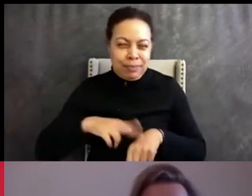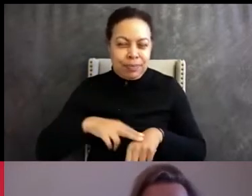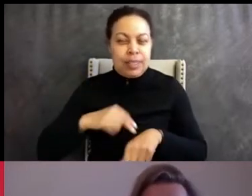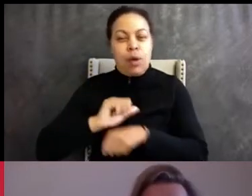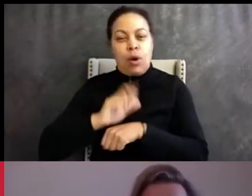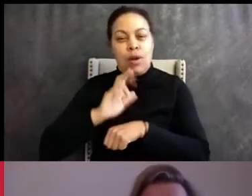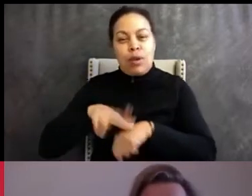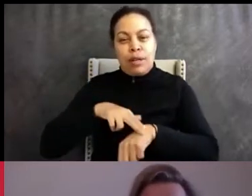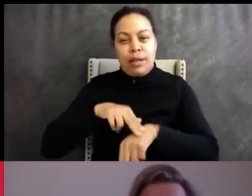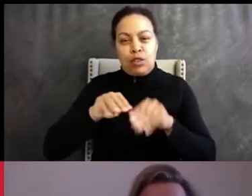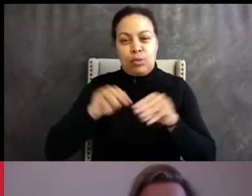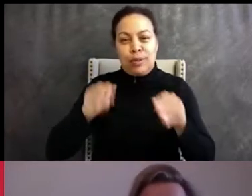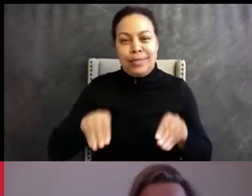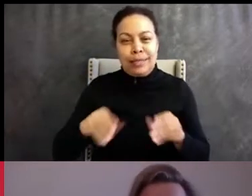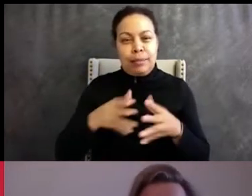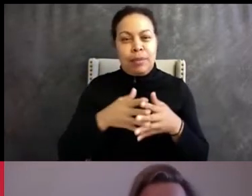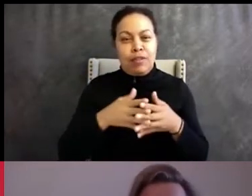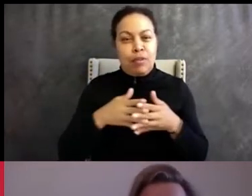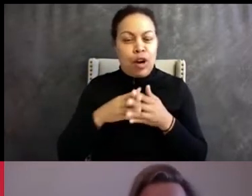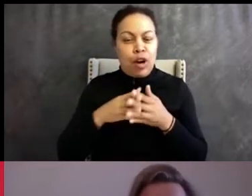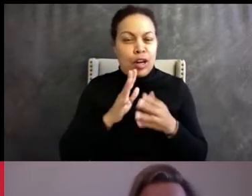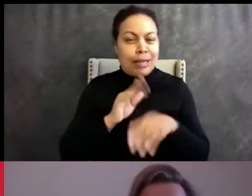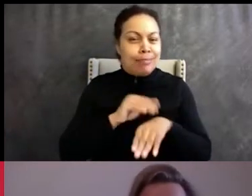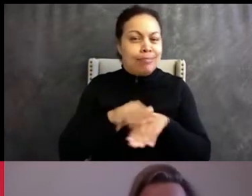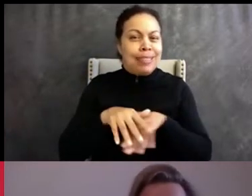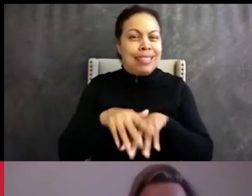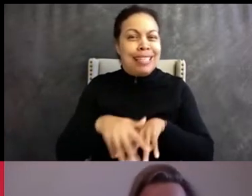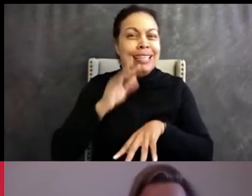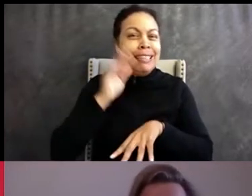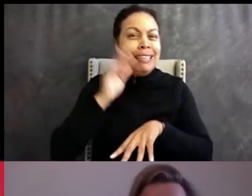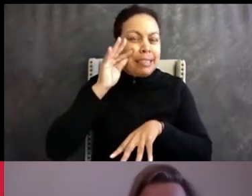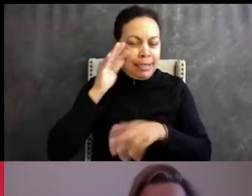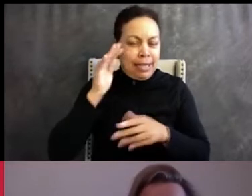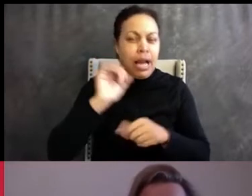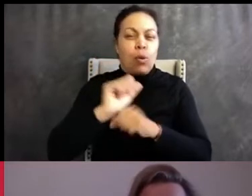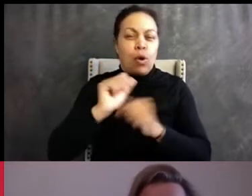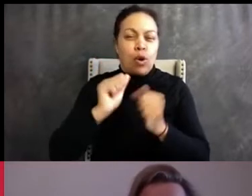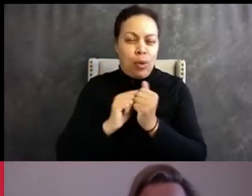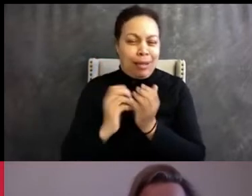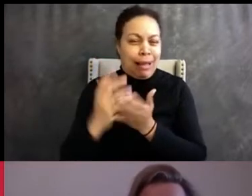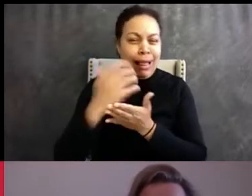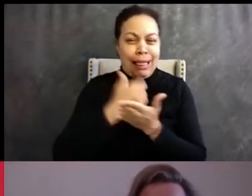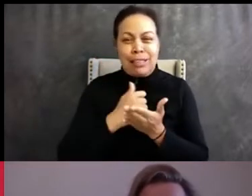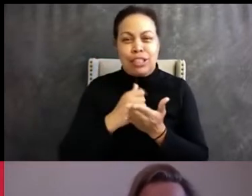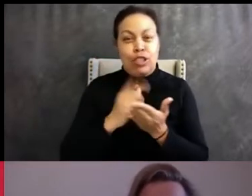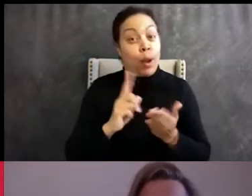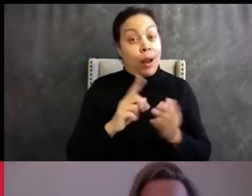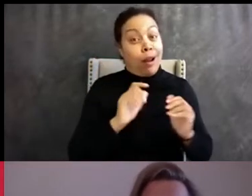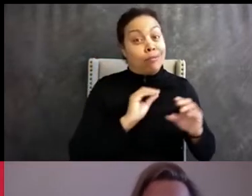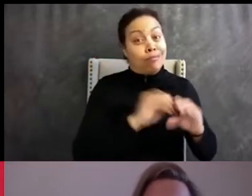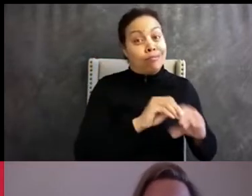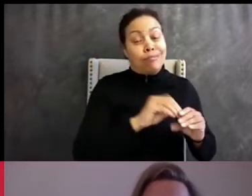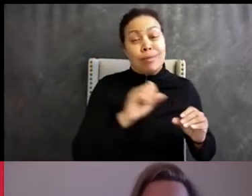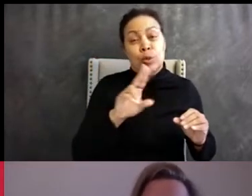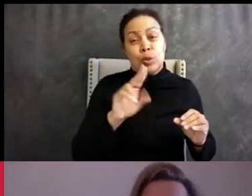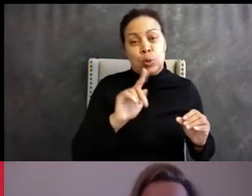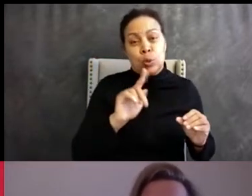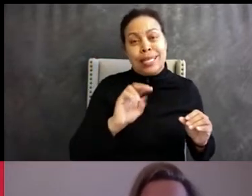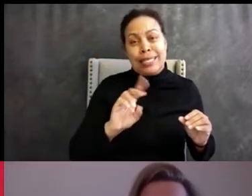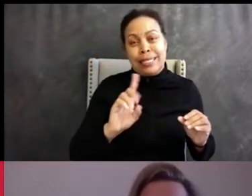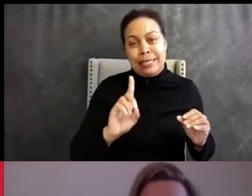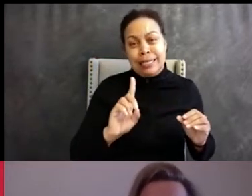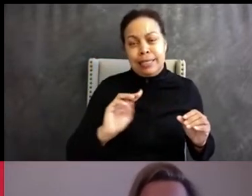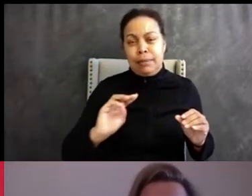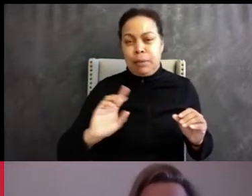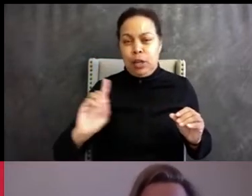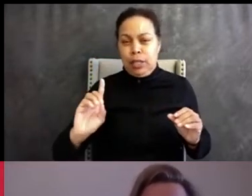Museum of the American Indian. I work where the collection is housed in Suitland, Maryland, and I'm a media producer. And so my